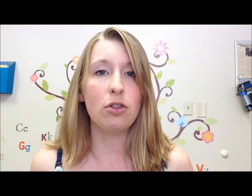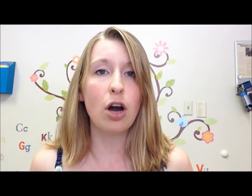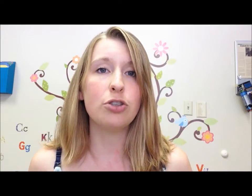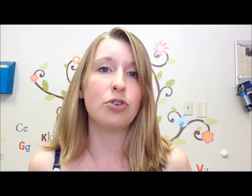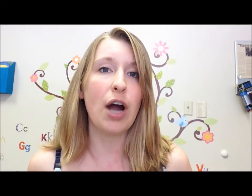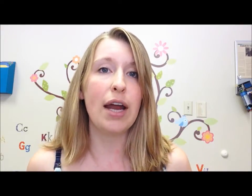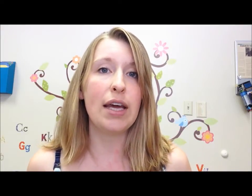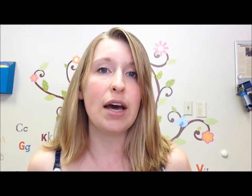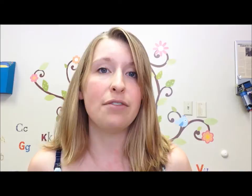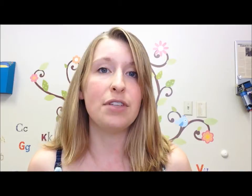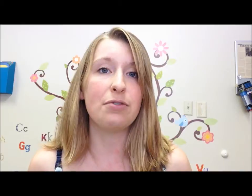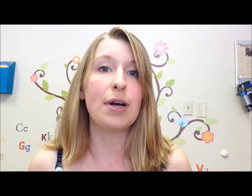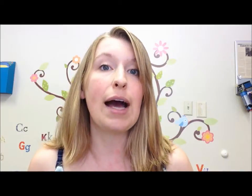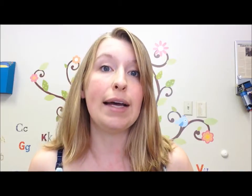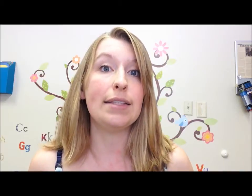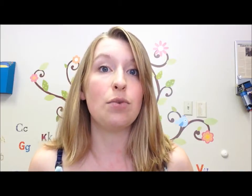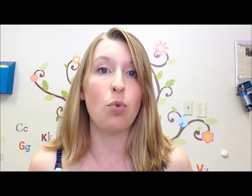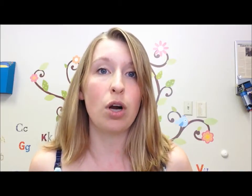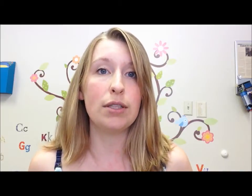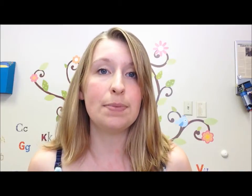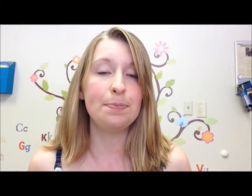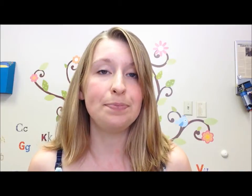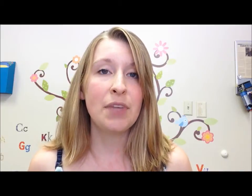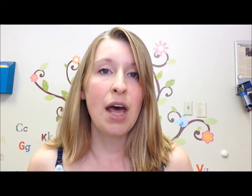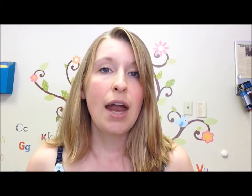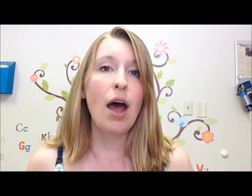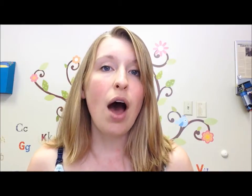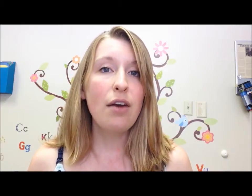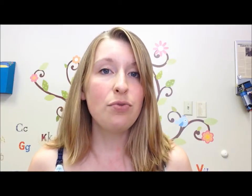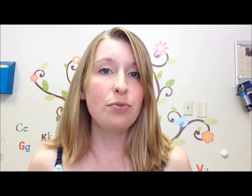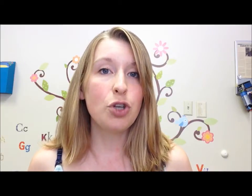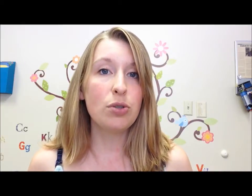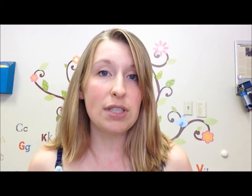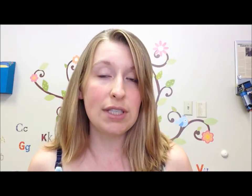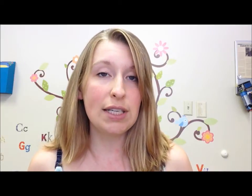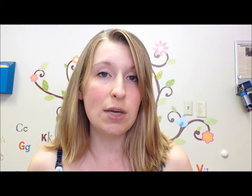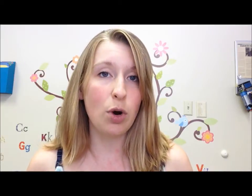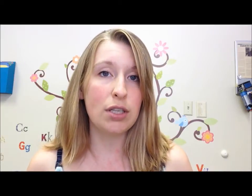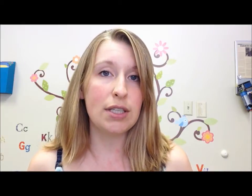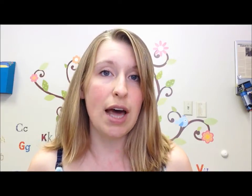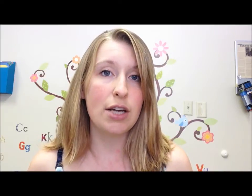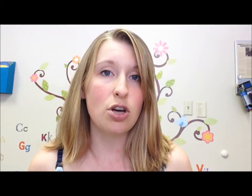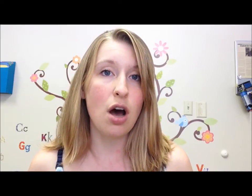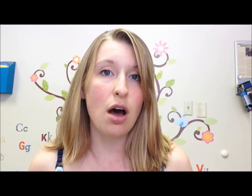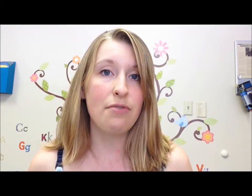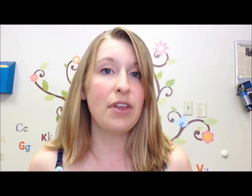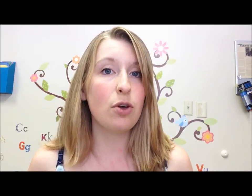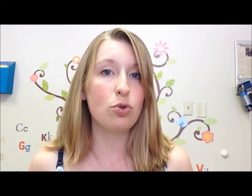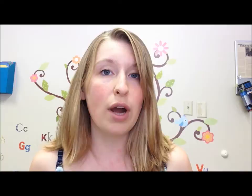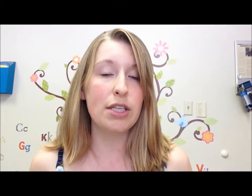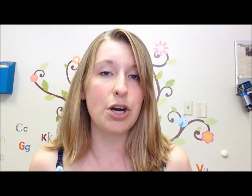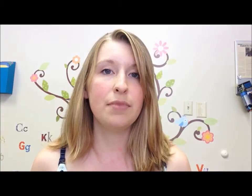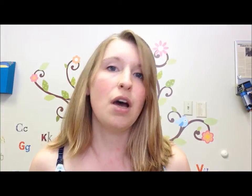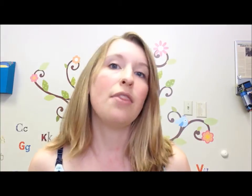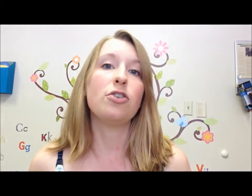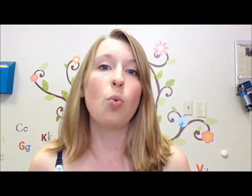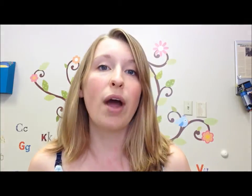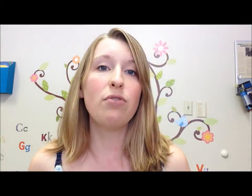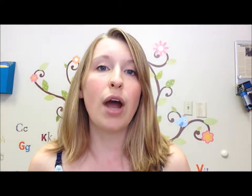large variety of different kinds of words. Now, I've chosen 60 words that fit those criteria. There's a wide variety